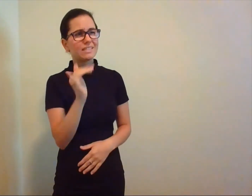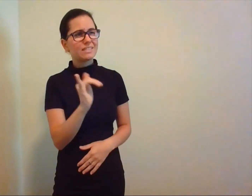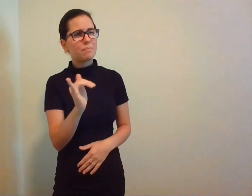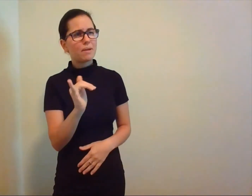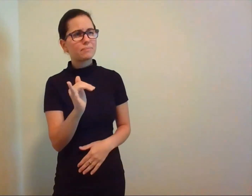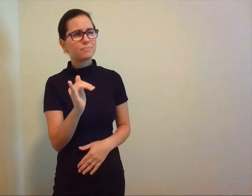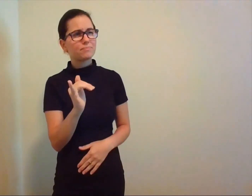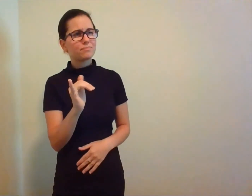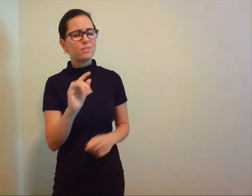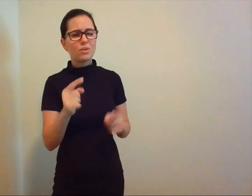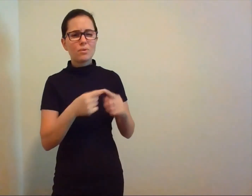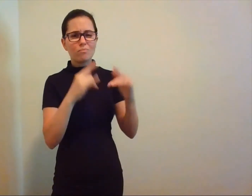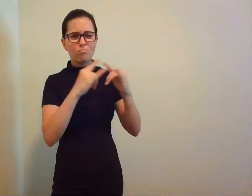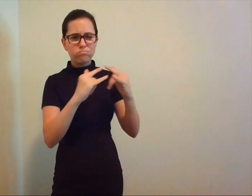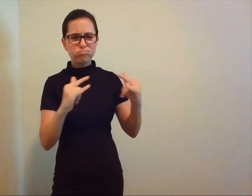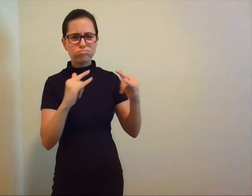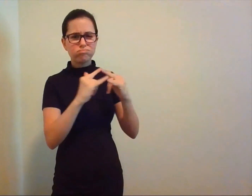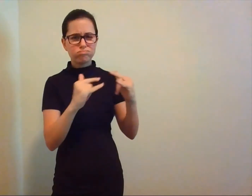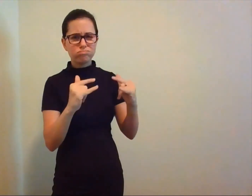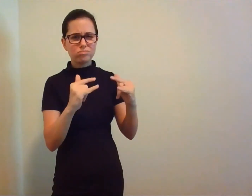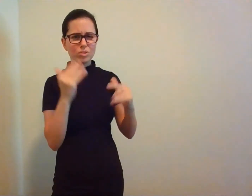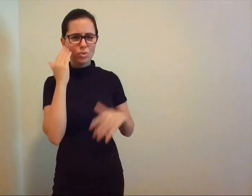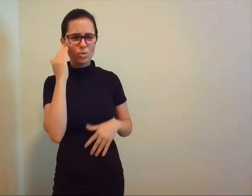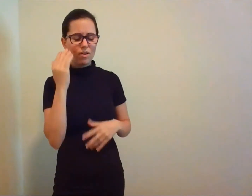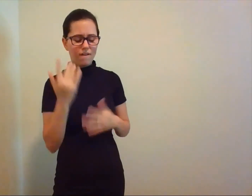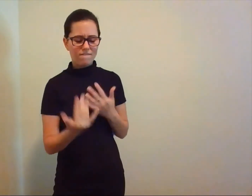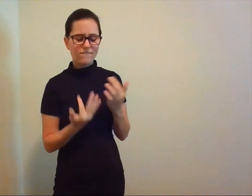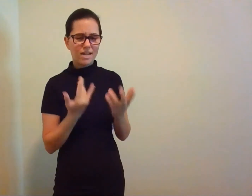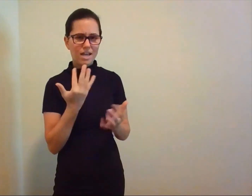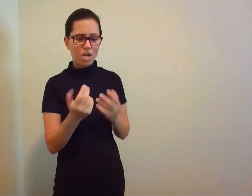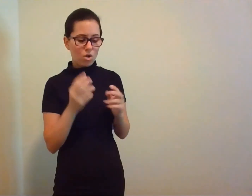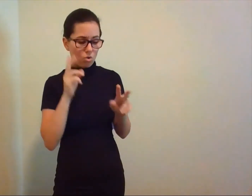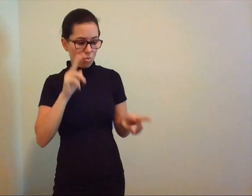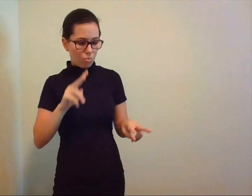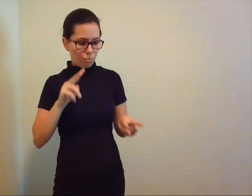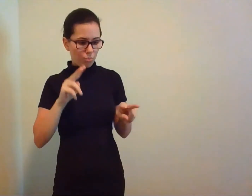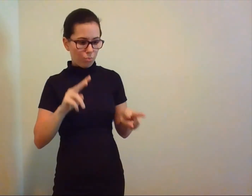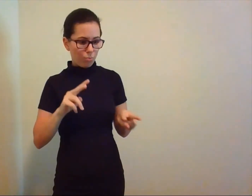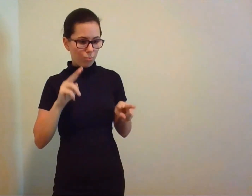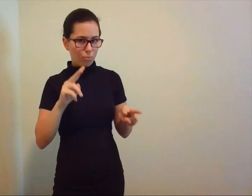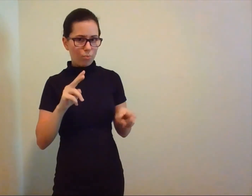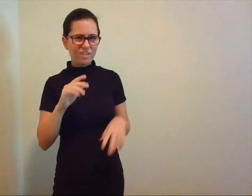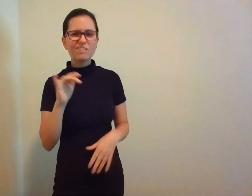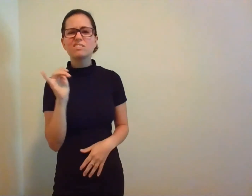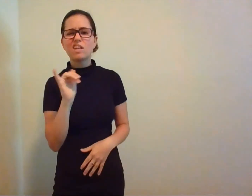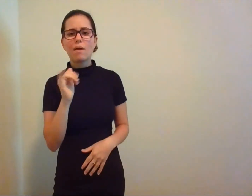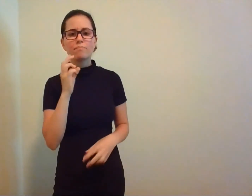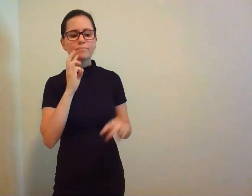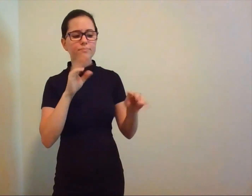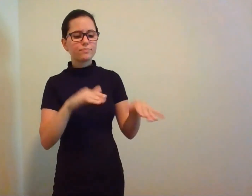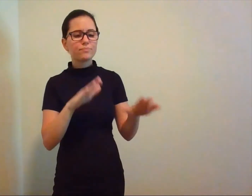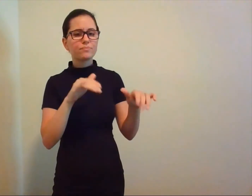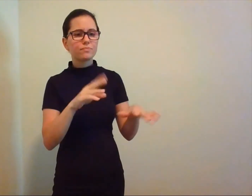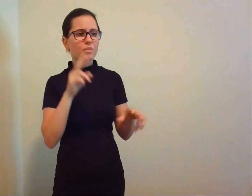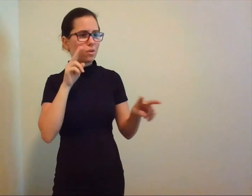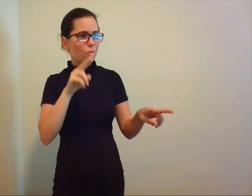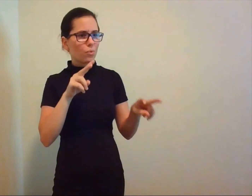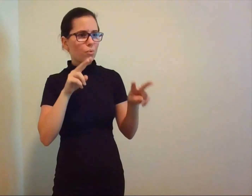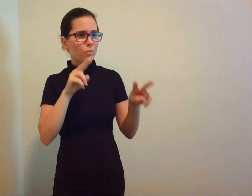staring at the campfire. That's one of my favorite things about camping is that, yes, you could be on your phone, but you're not tempted to,